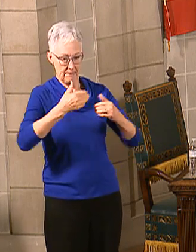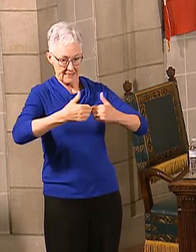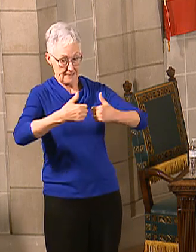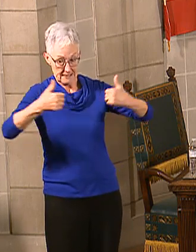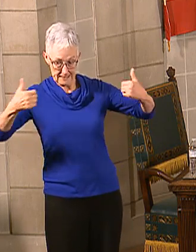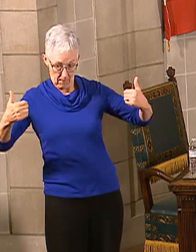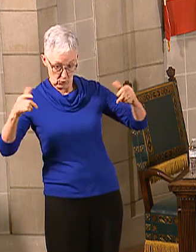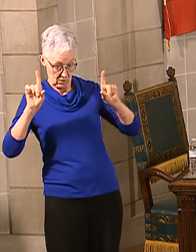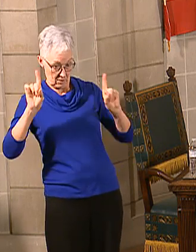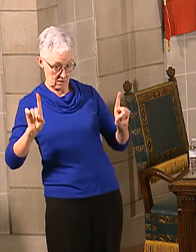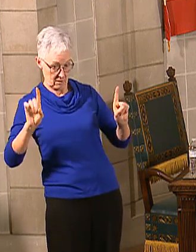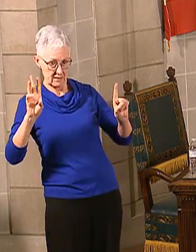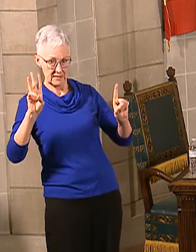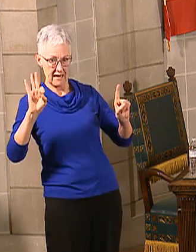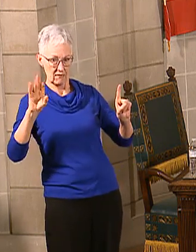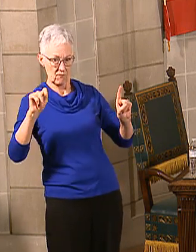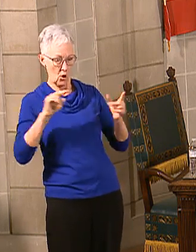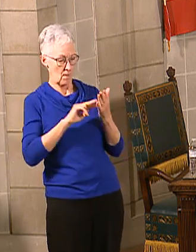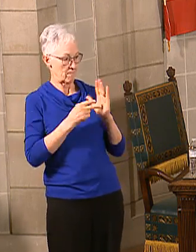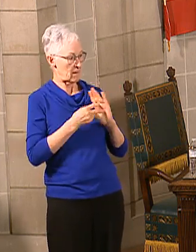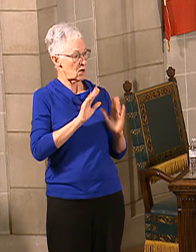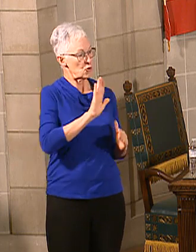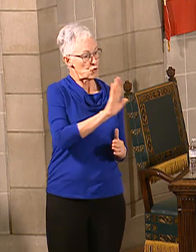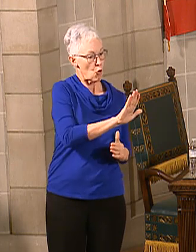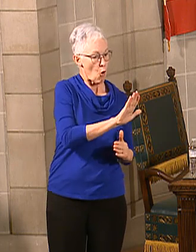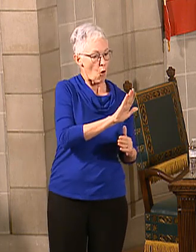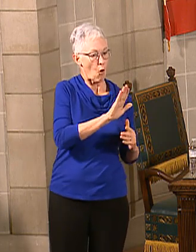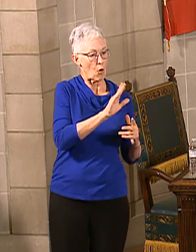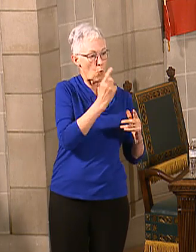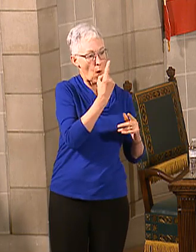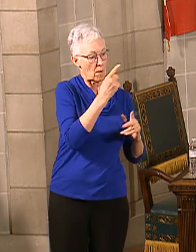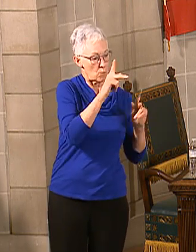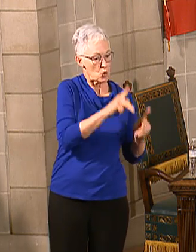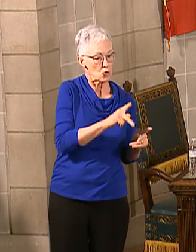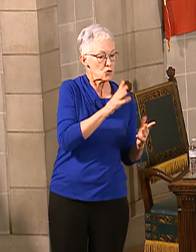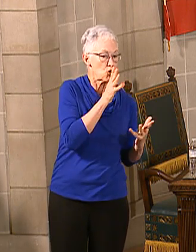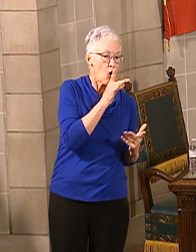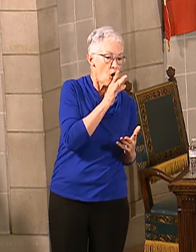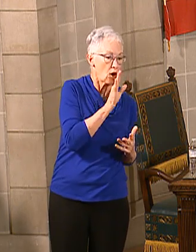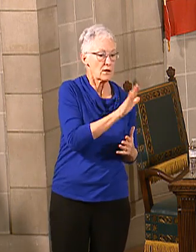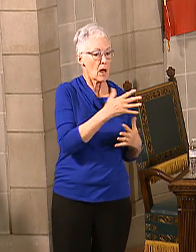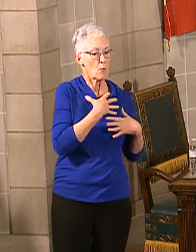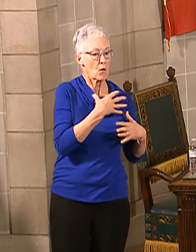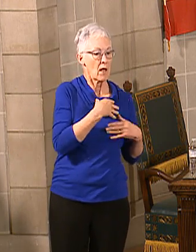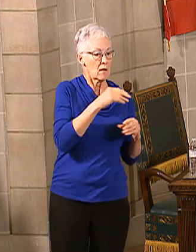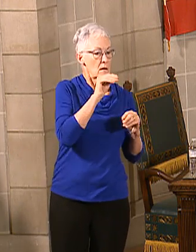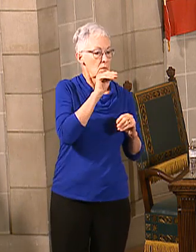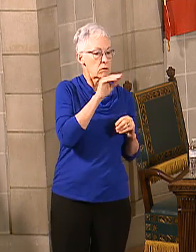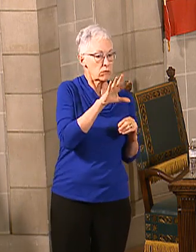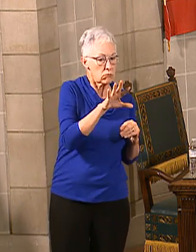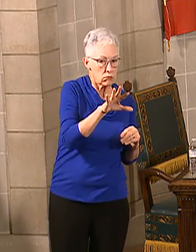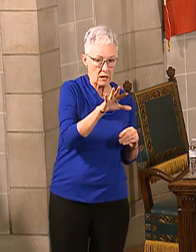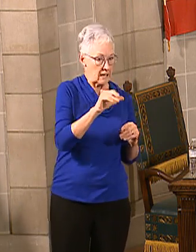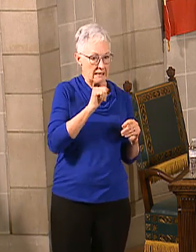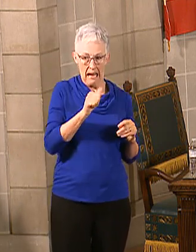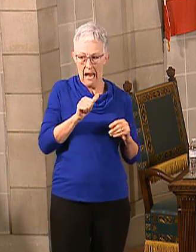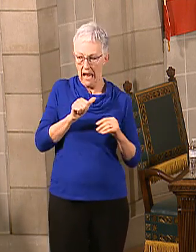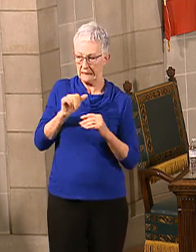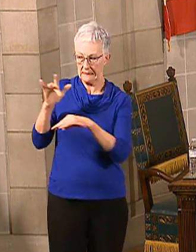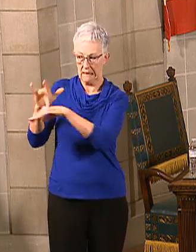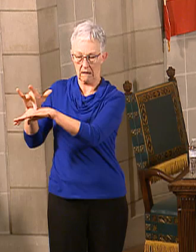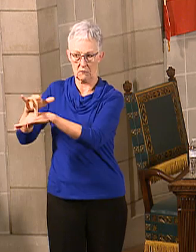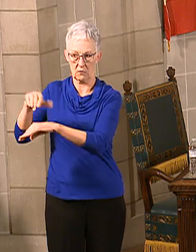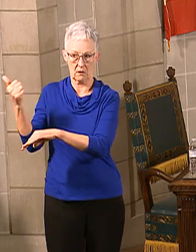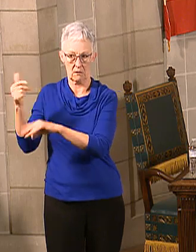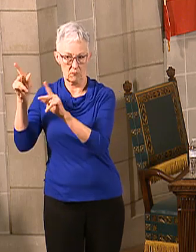not yours. If you are ill, stay home. Do not go out. Do not go grocery